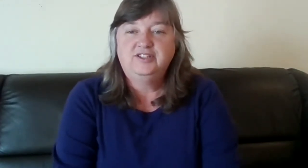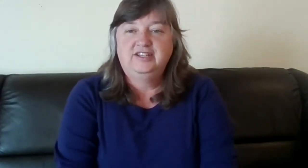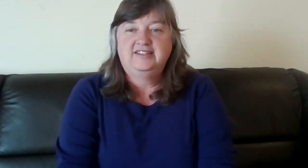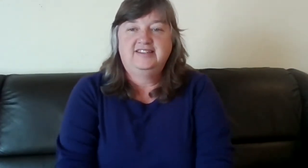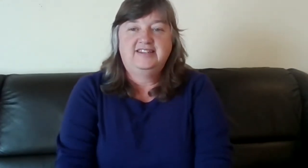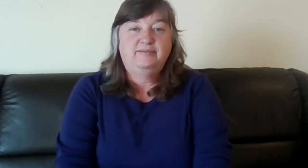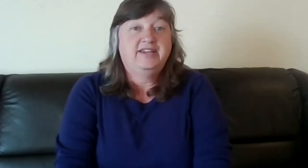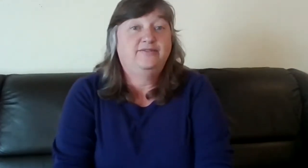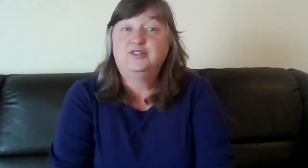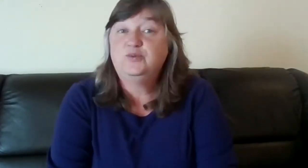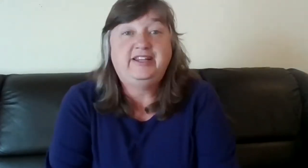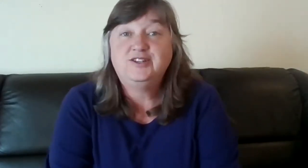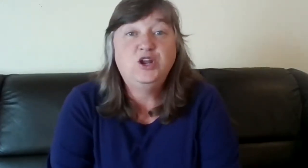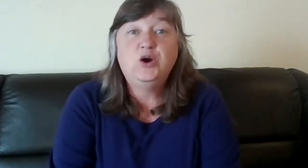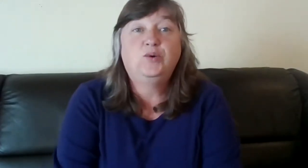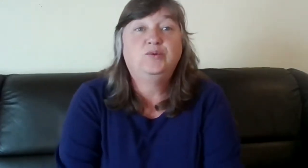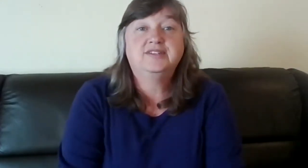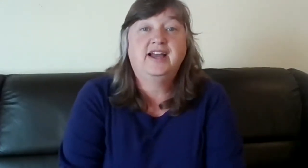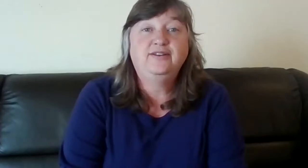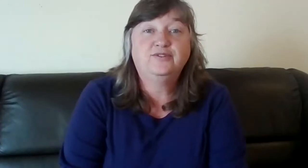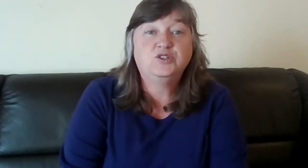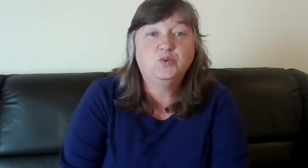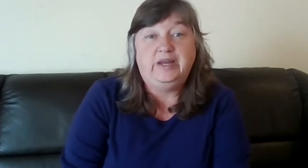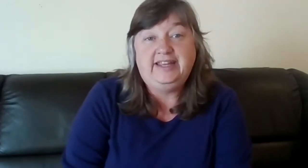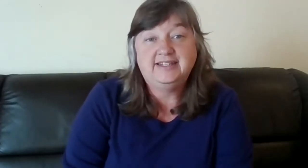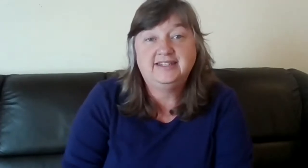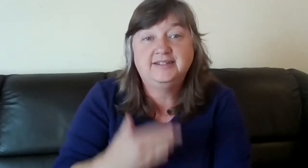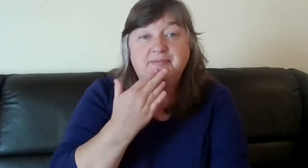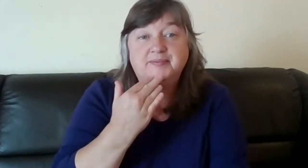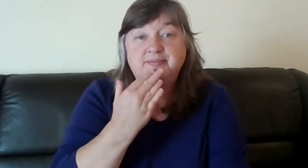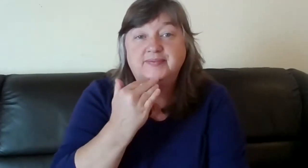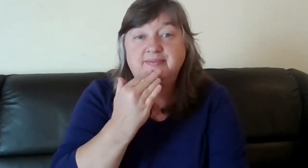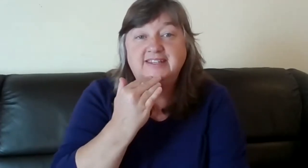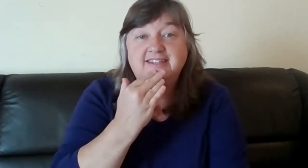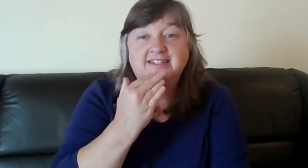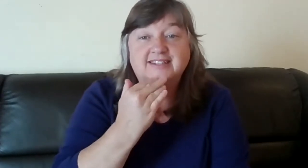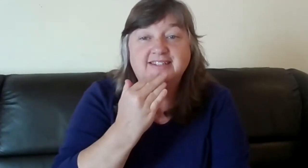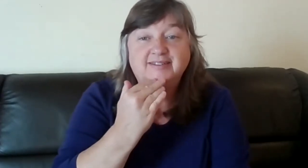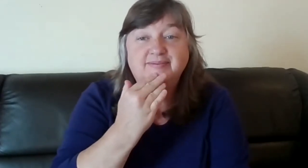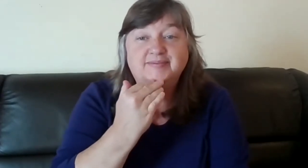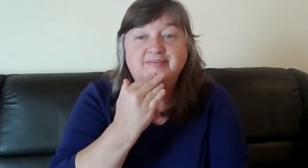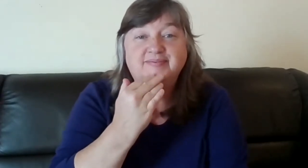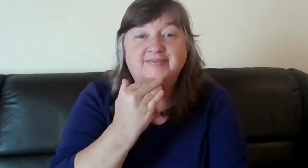Question, is it the same sign for sweet? No, the sign for sweet is this.